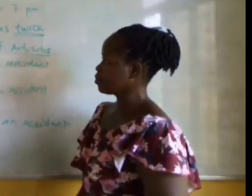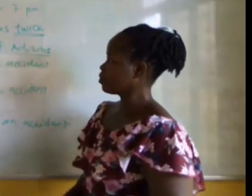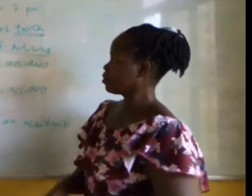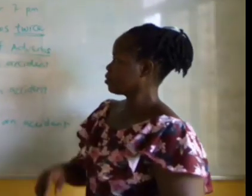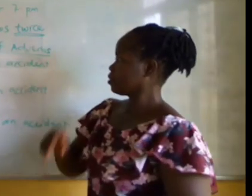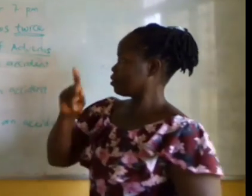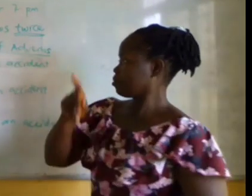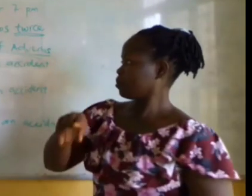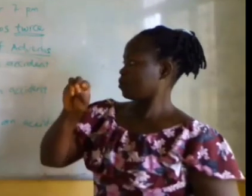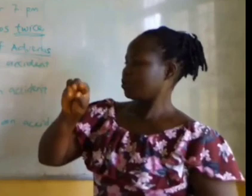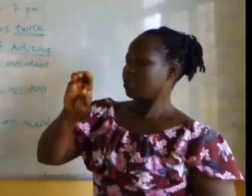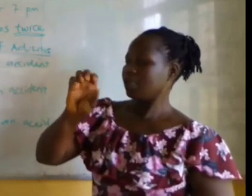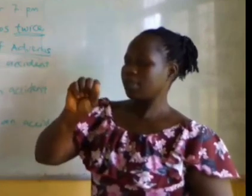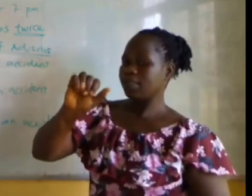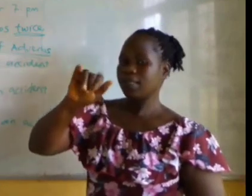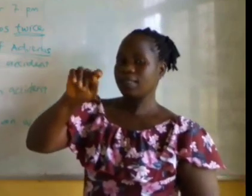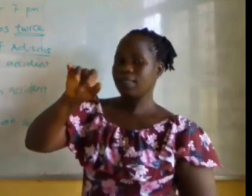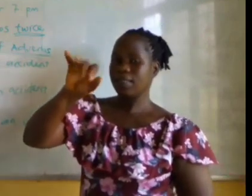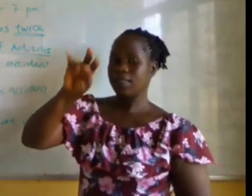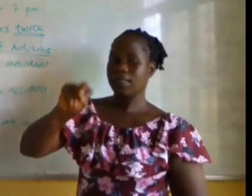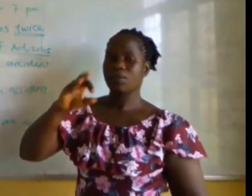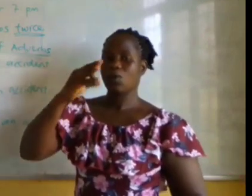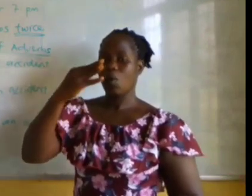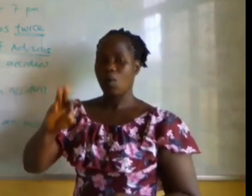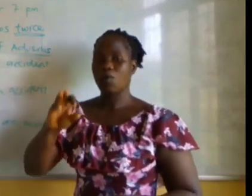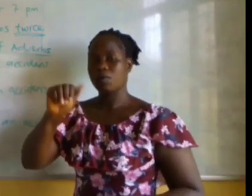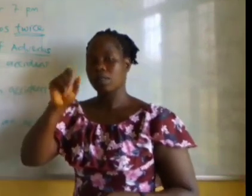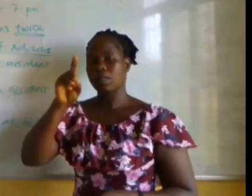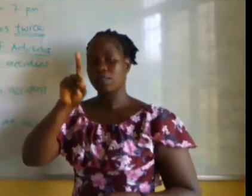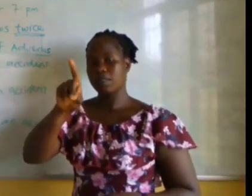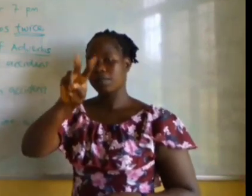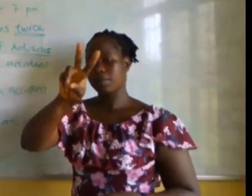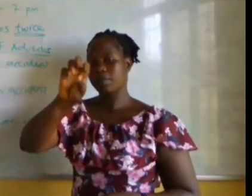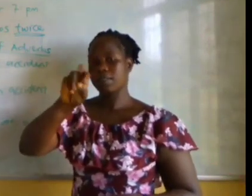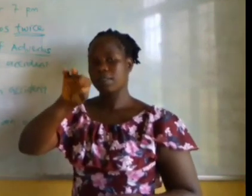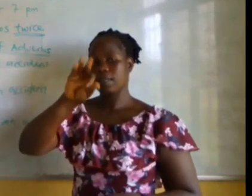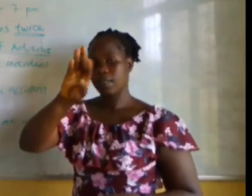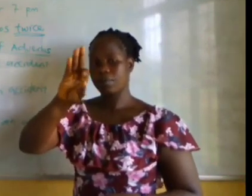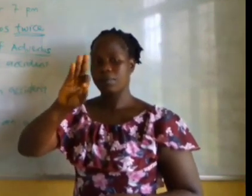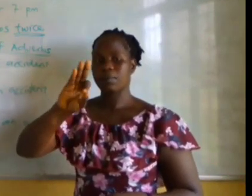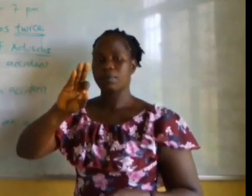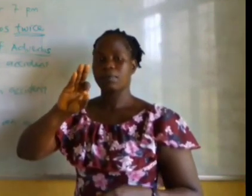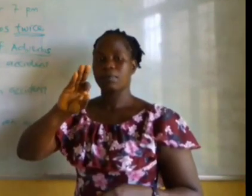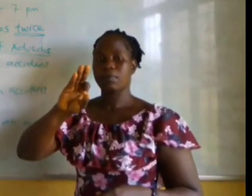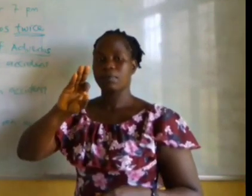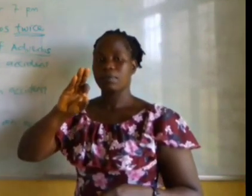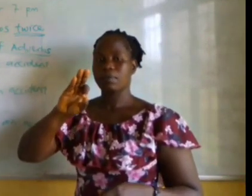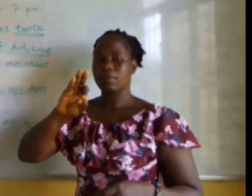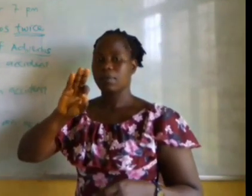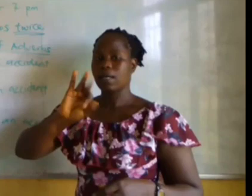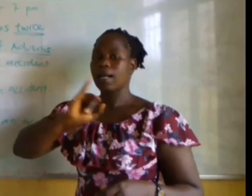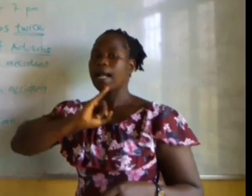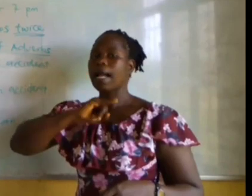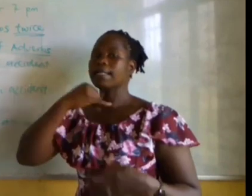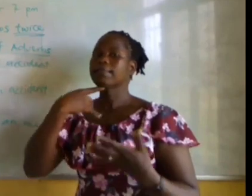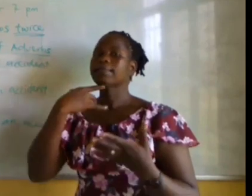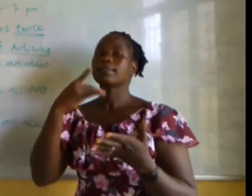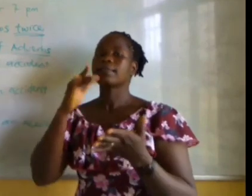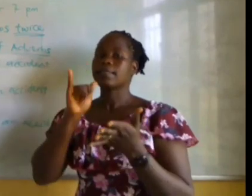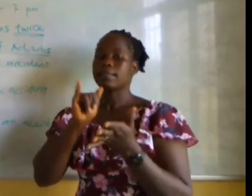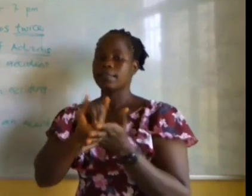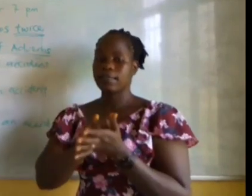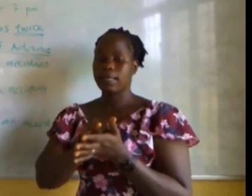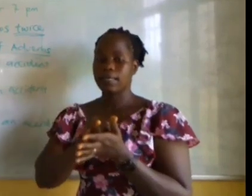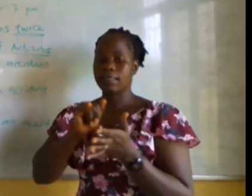Position of adverbs. Position of adverbs. I said earlier on that adverbs can be